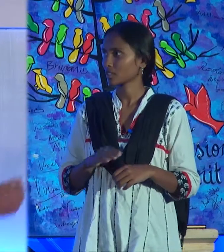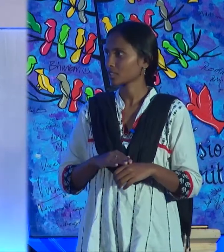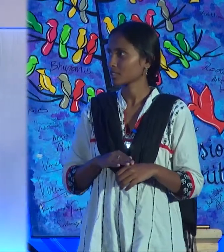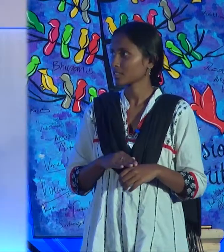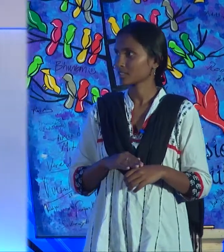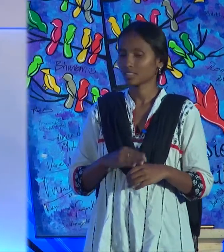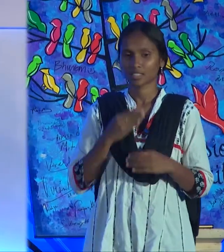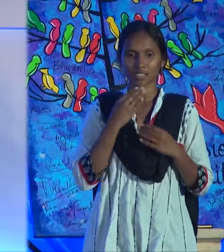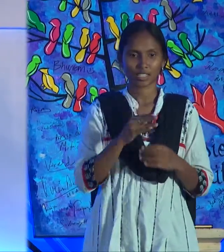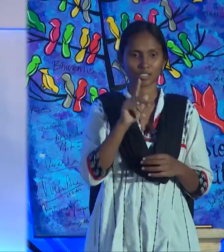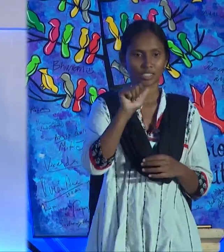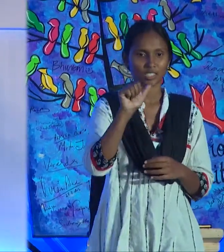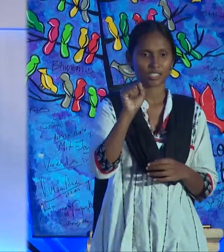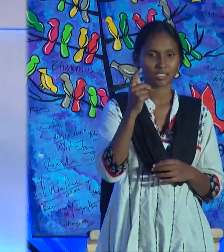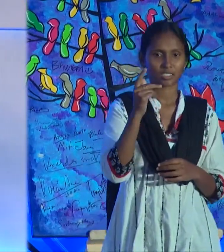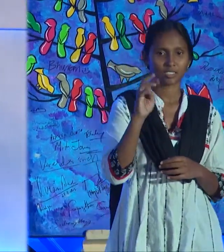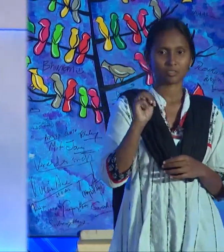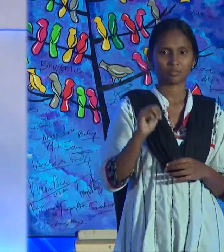thanks to Lakshmi.